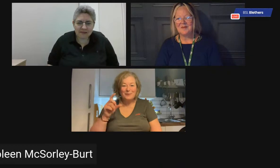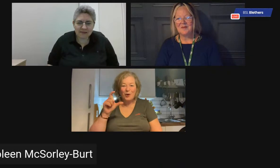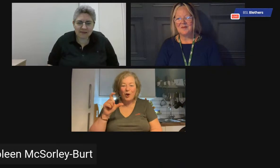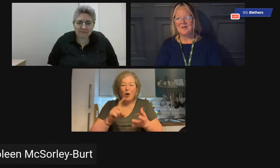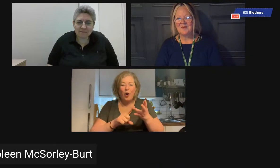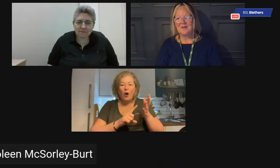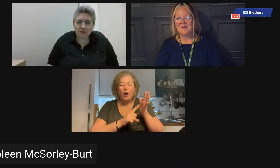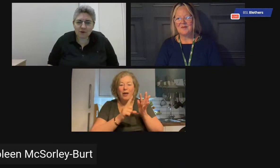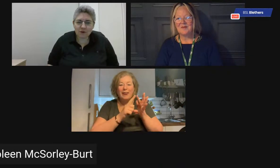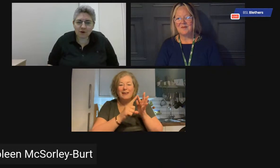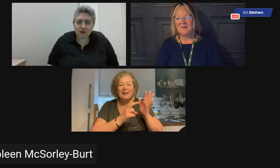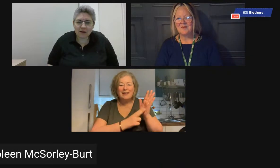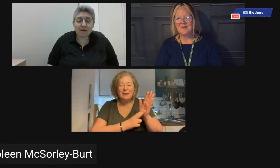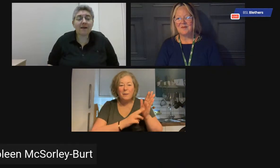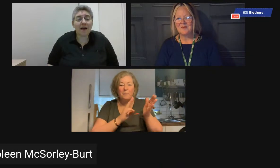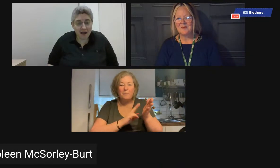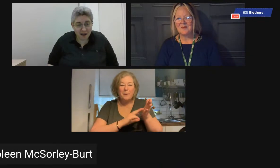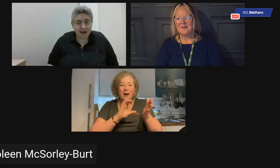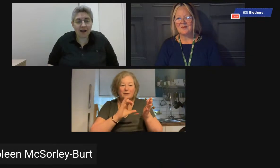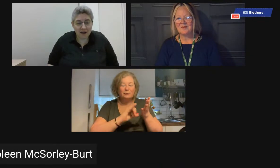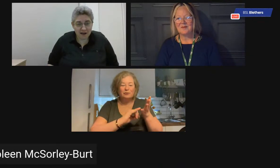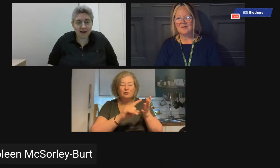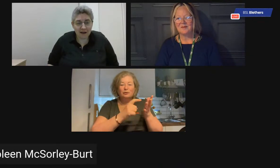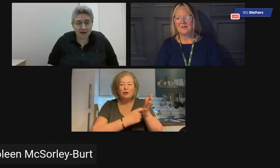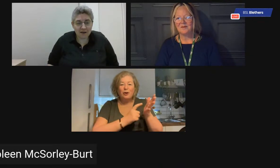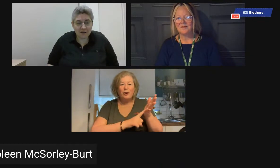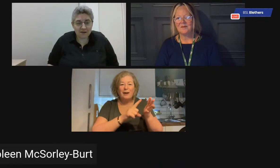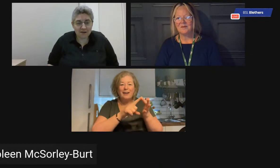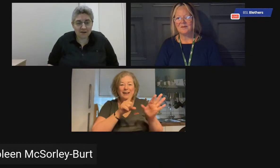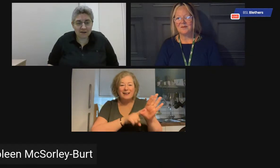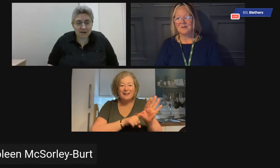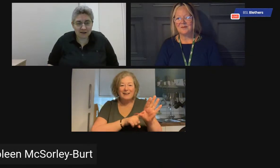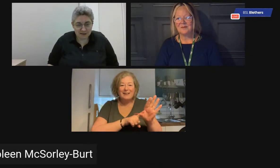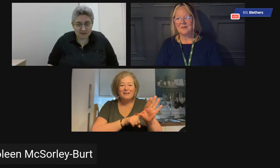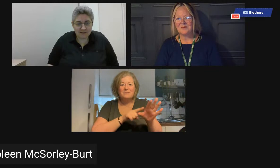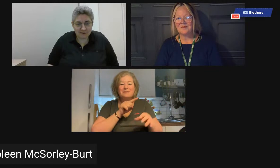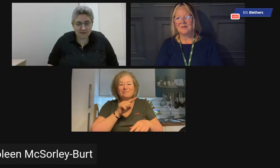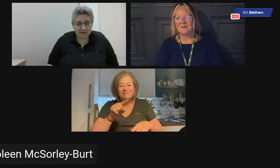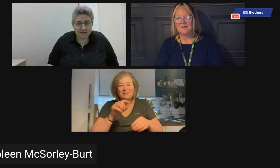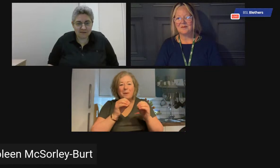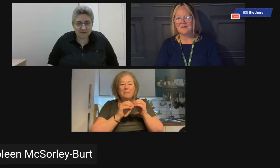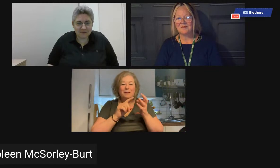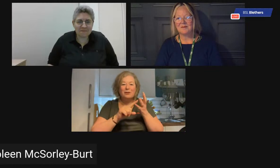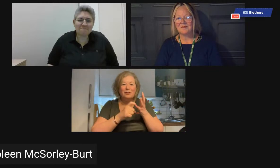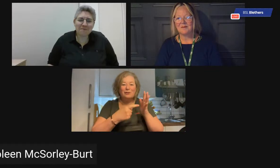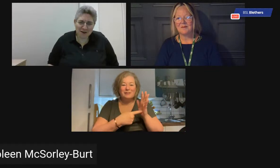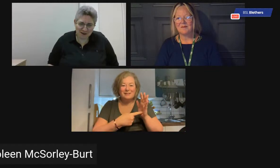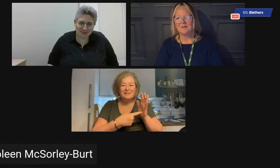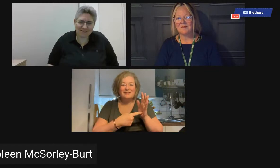been through a little. Absolutely. My name's Colleen McSorley,